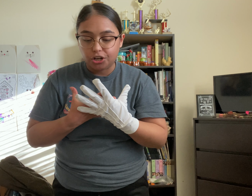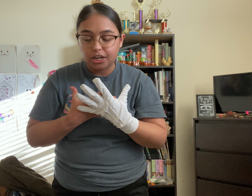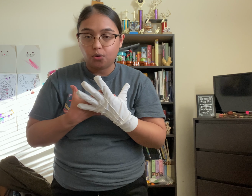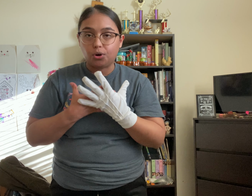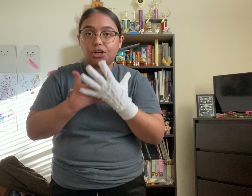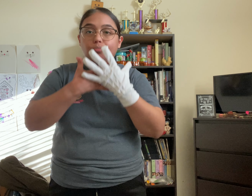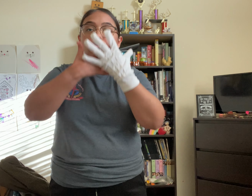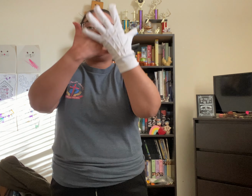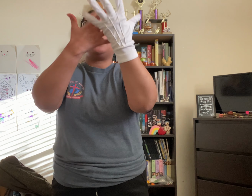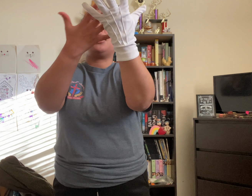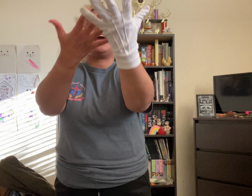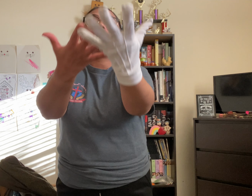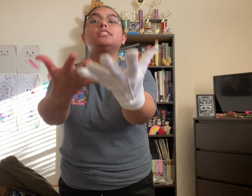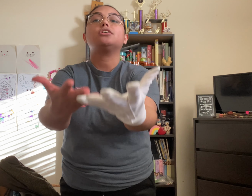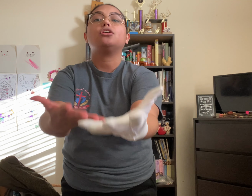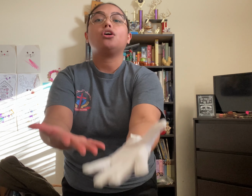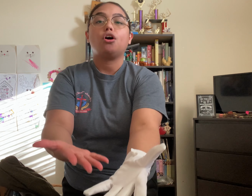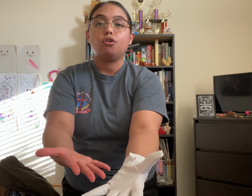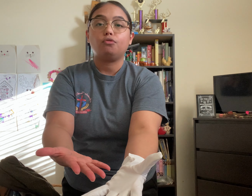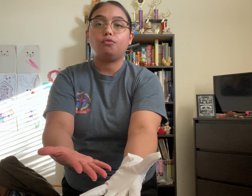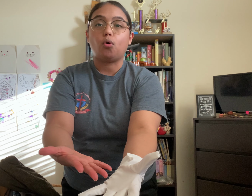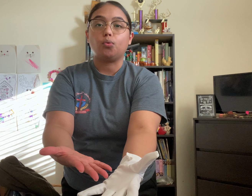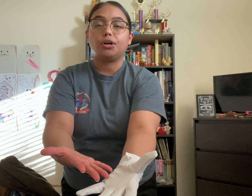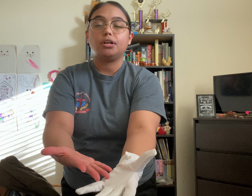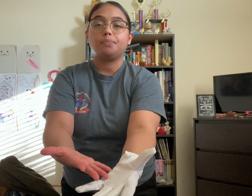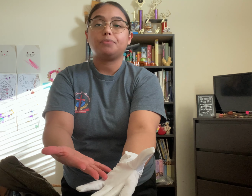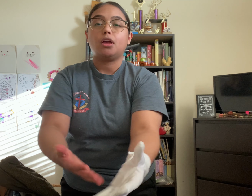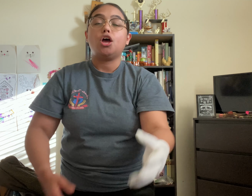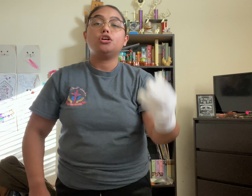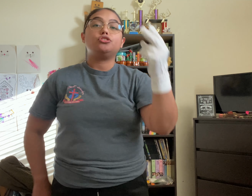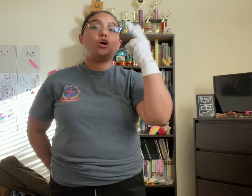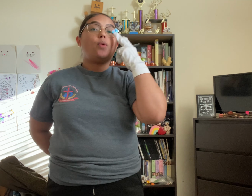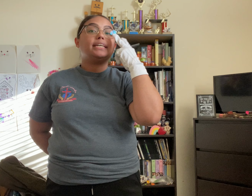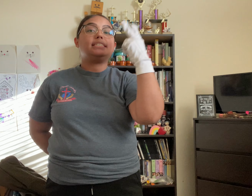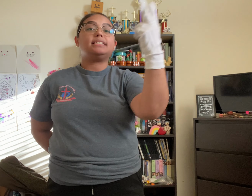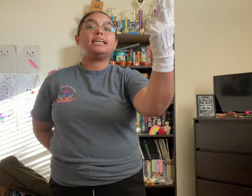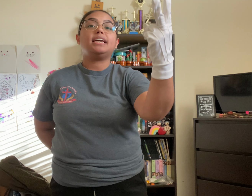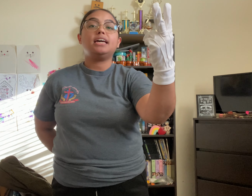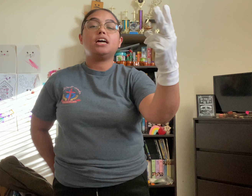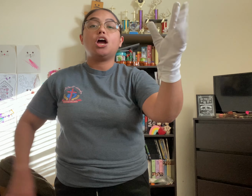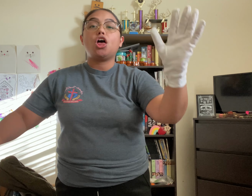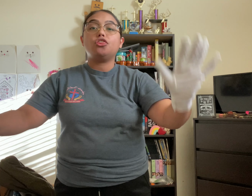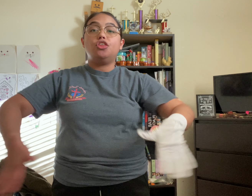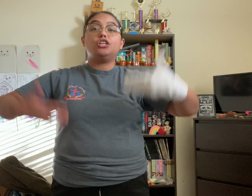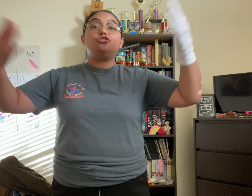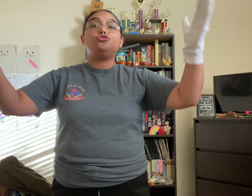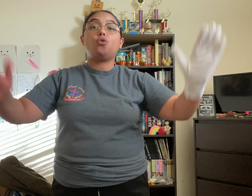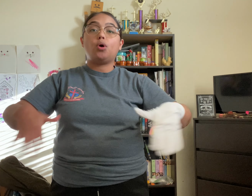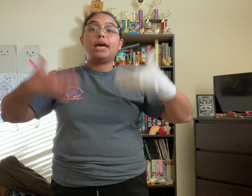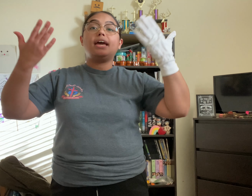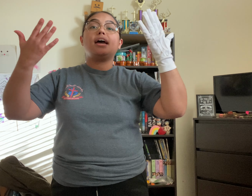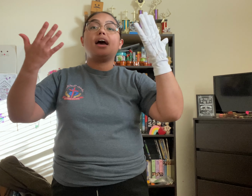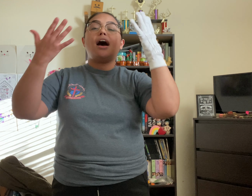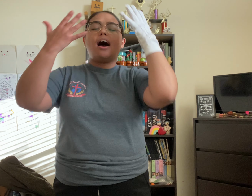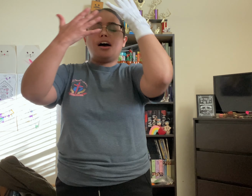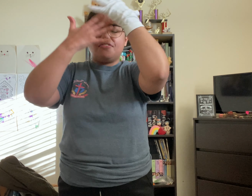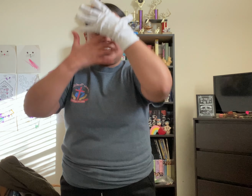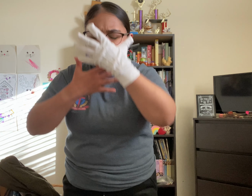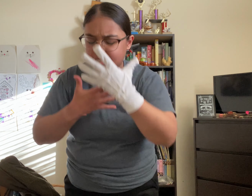returning, we're going to bring our hands forward. So I see the joy of the